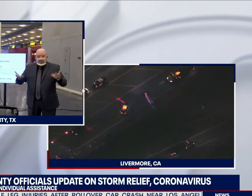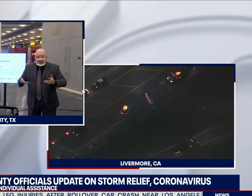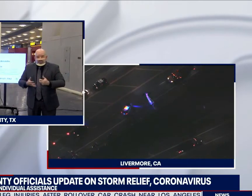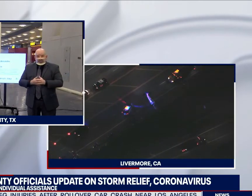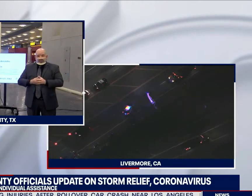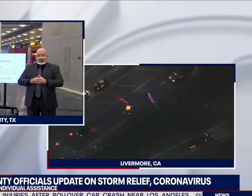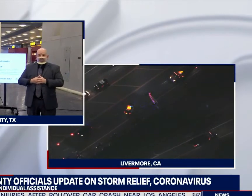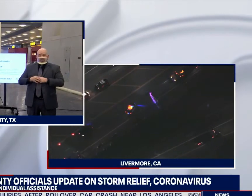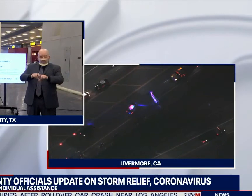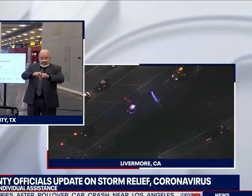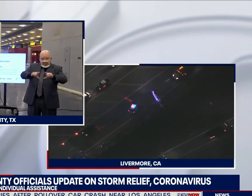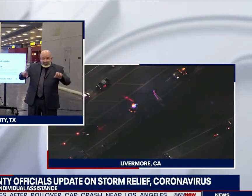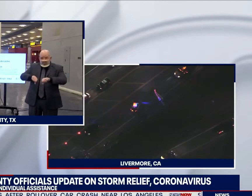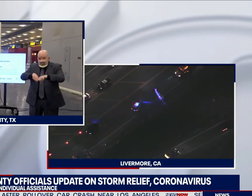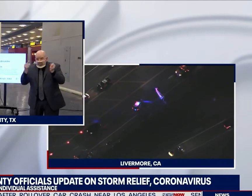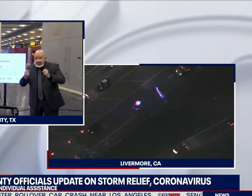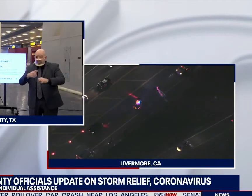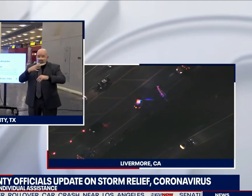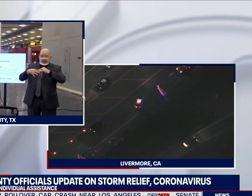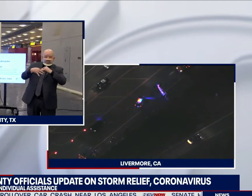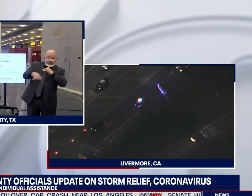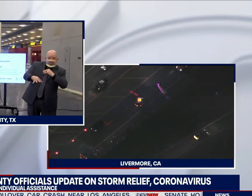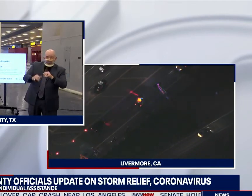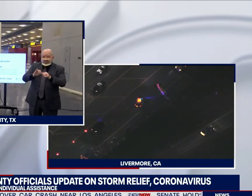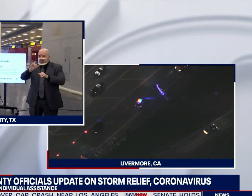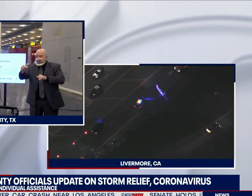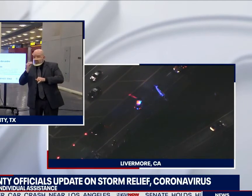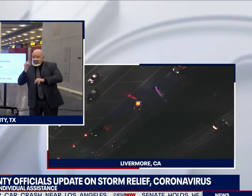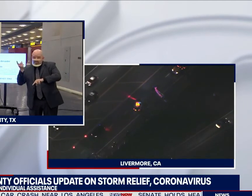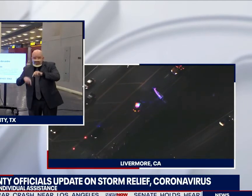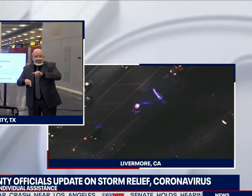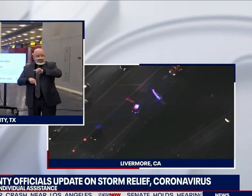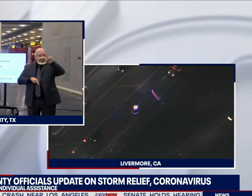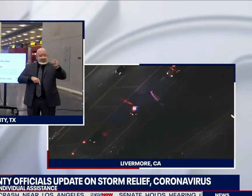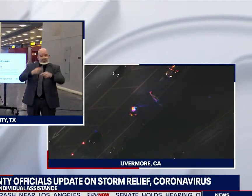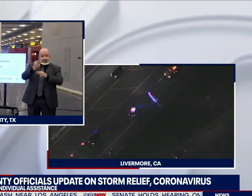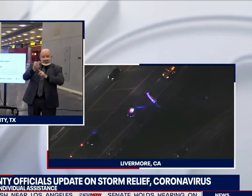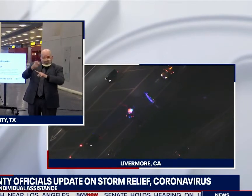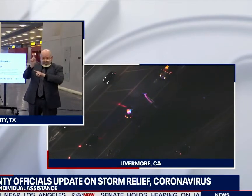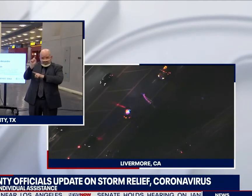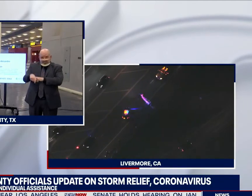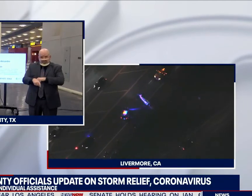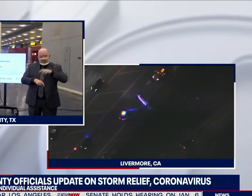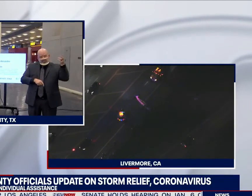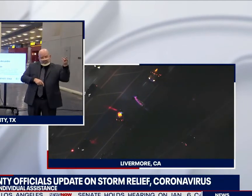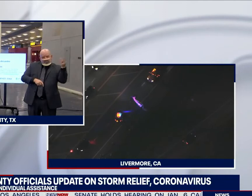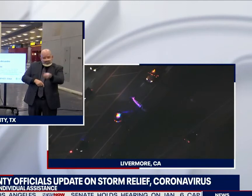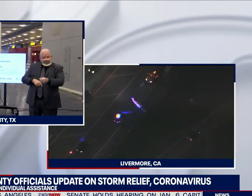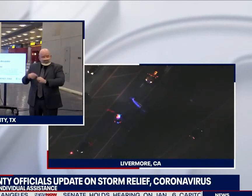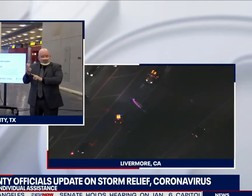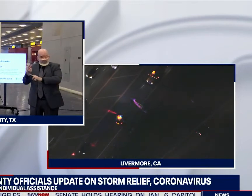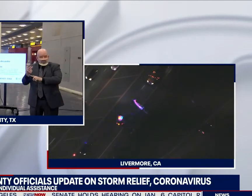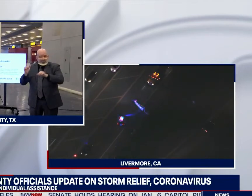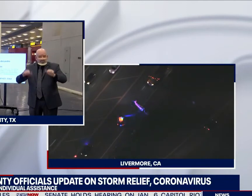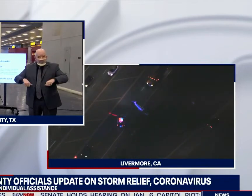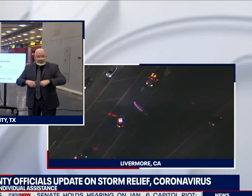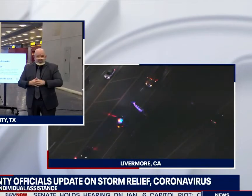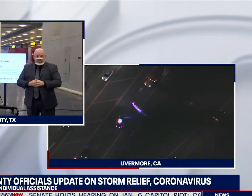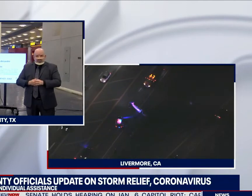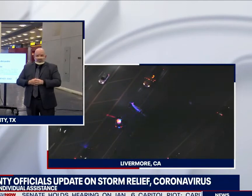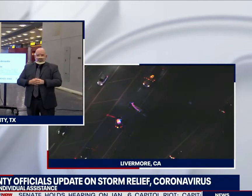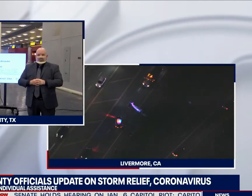at a hotel when it was freezing, financial assistance to homeowners or renters to rent a temporary place to